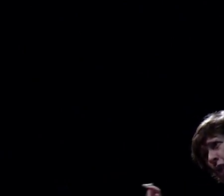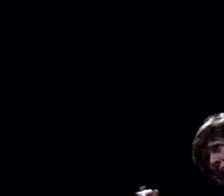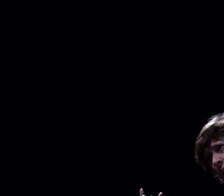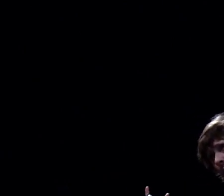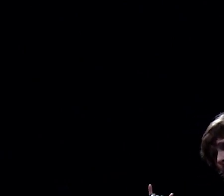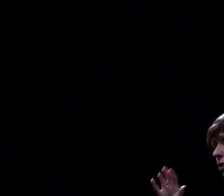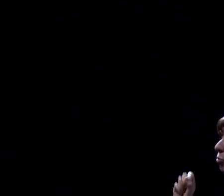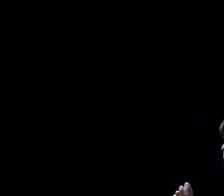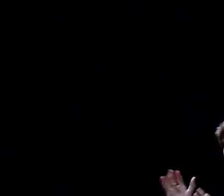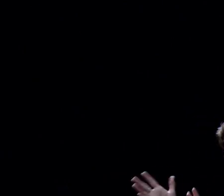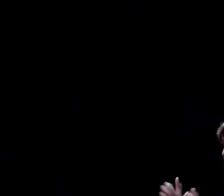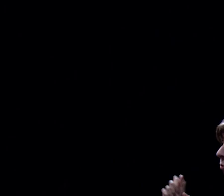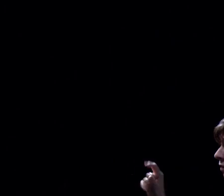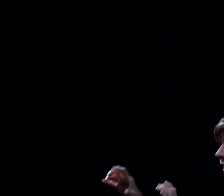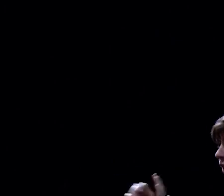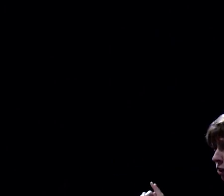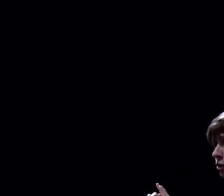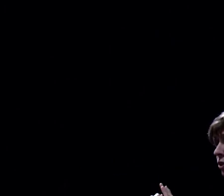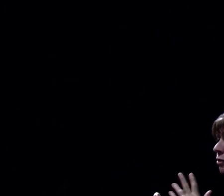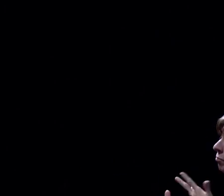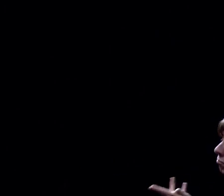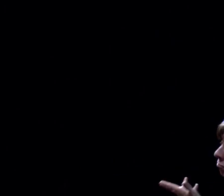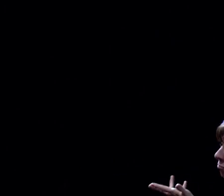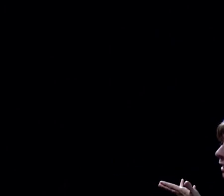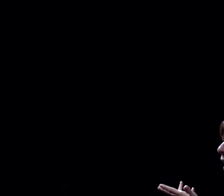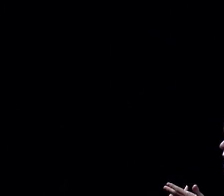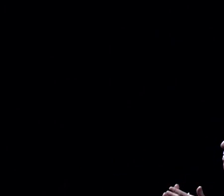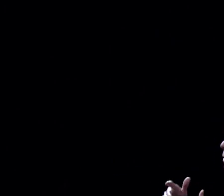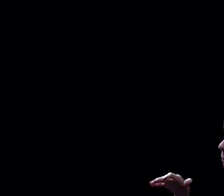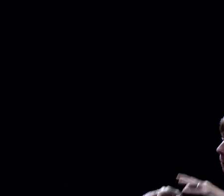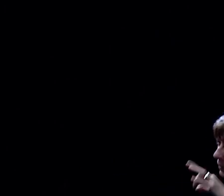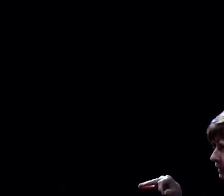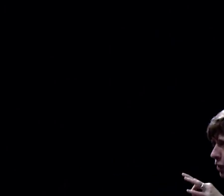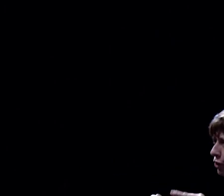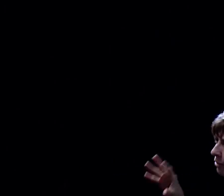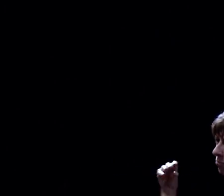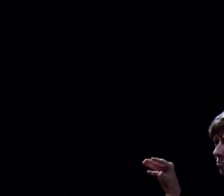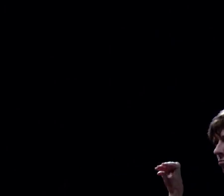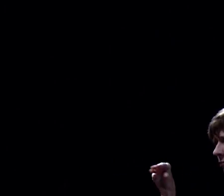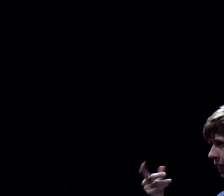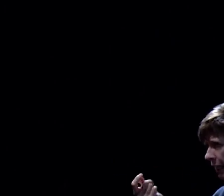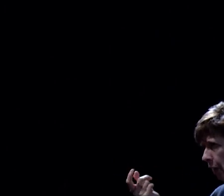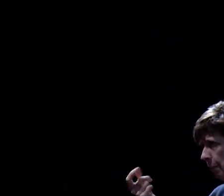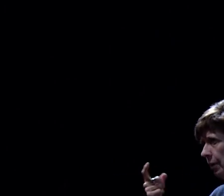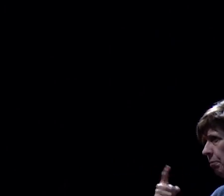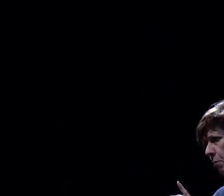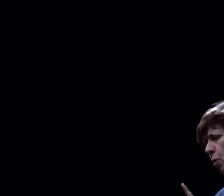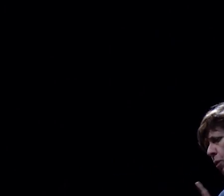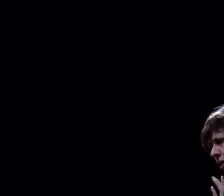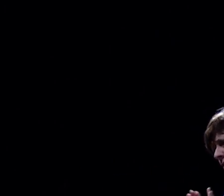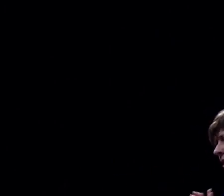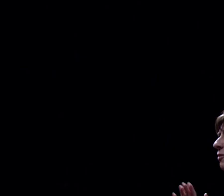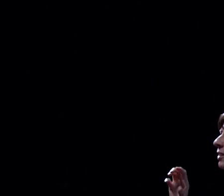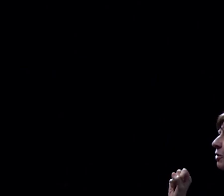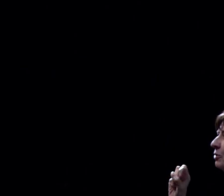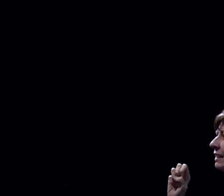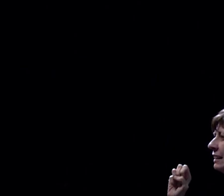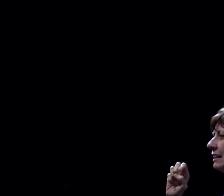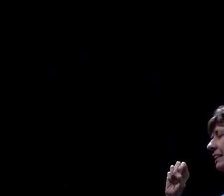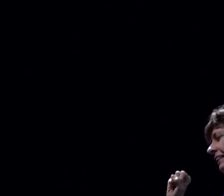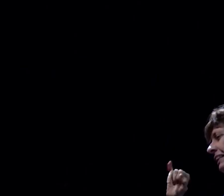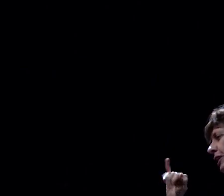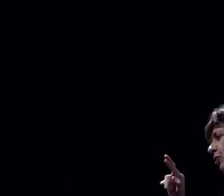You can talk to these characters. They are kind of puppeteered in a way, although we are developing things that they mentioned, Siri and a lot of those